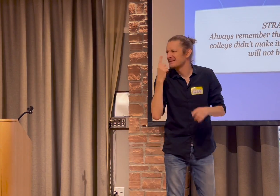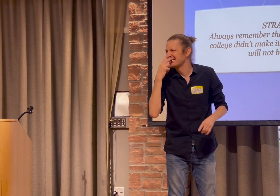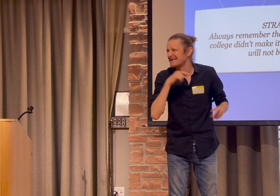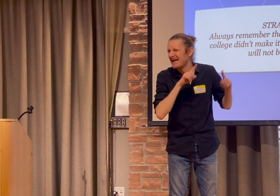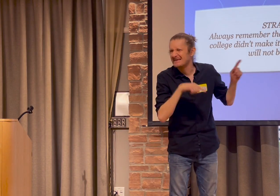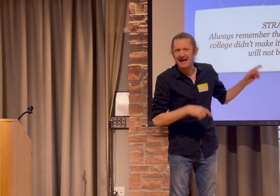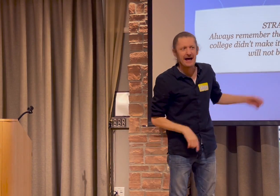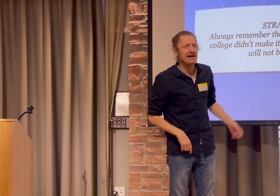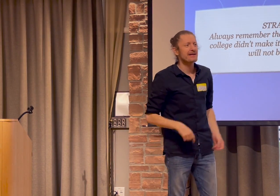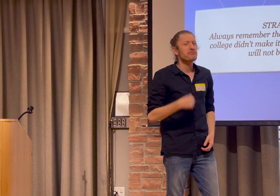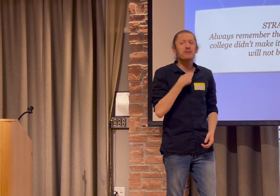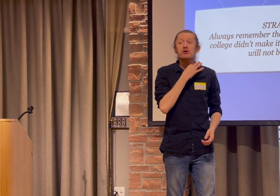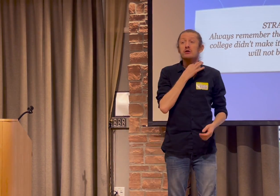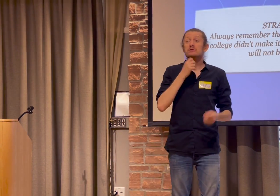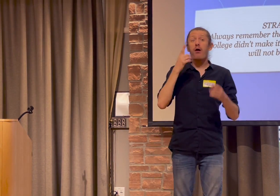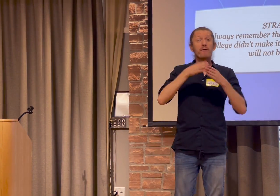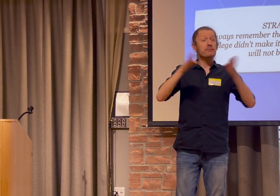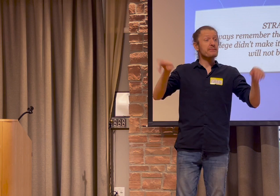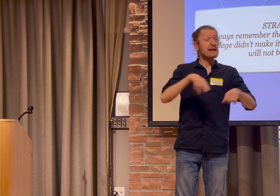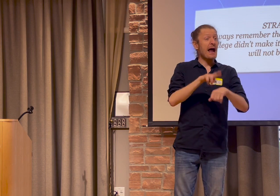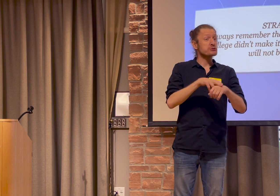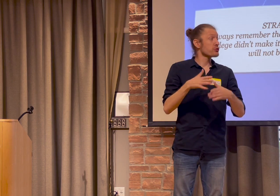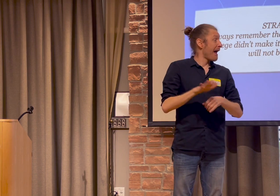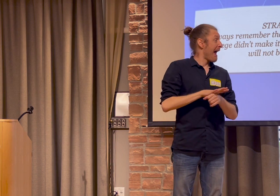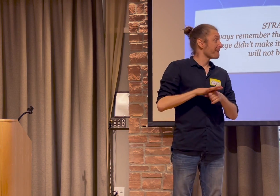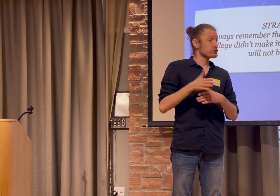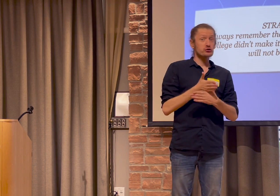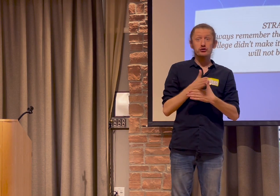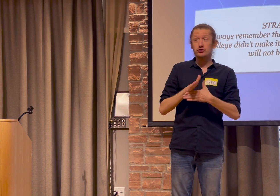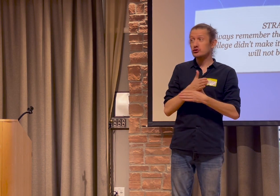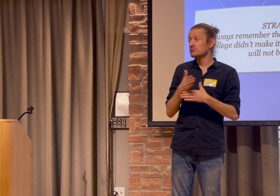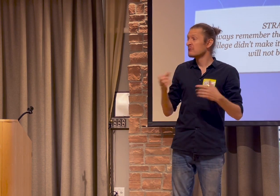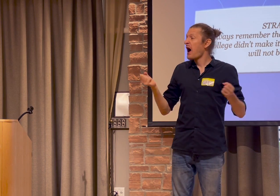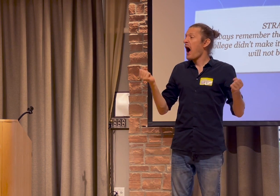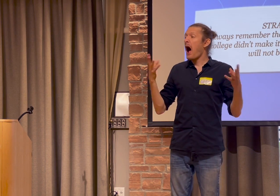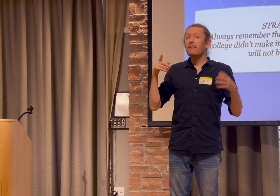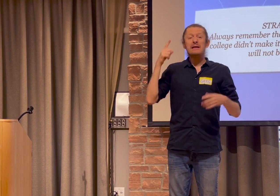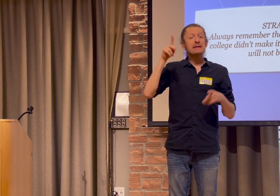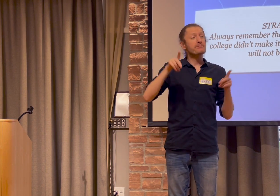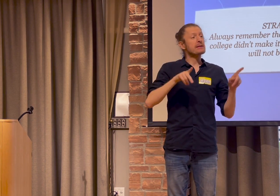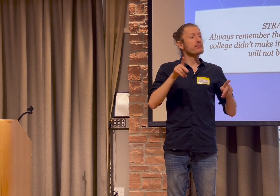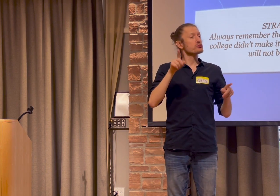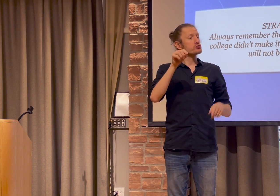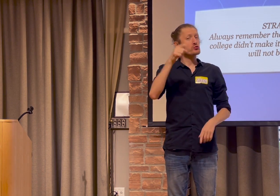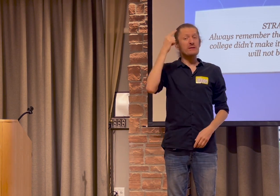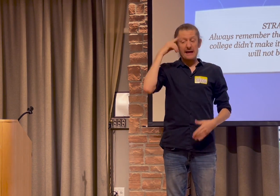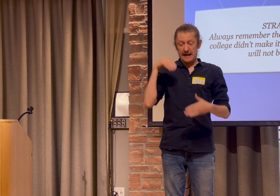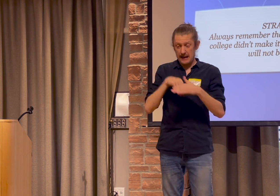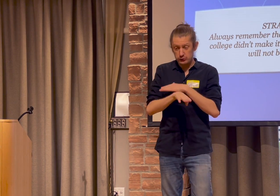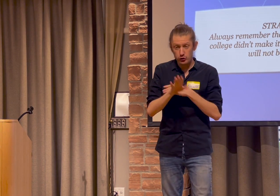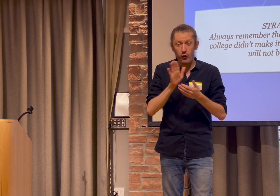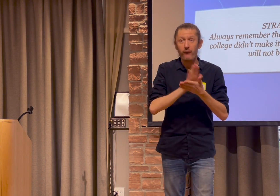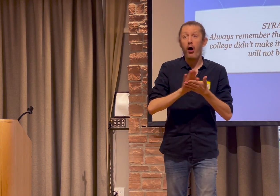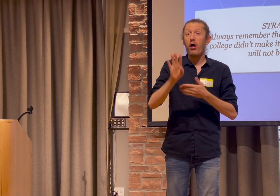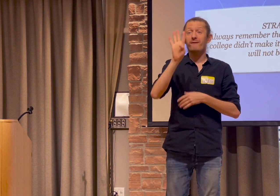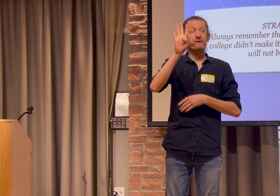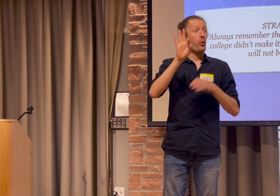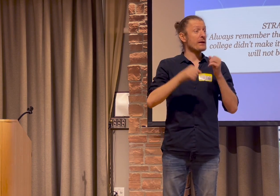Okay, so. See that slide. Pretend you didn't see that slide, because we'll come back to it. So the national average, how many people do